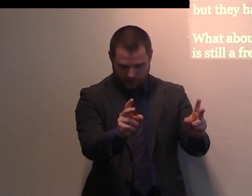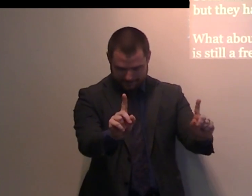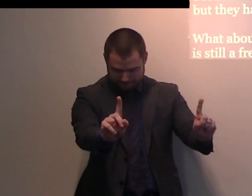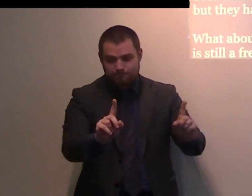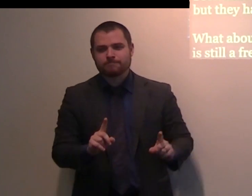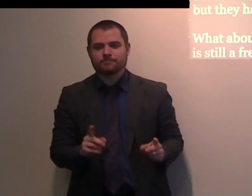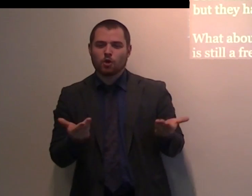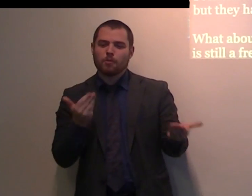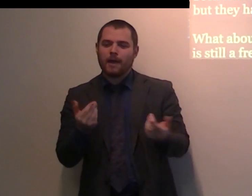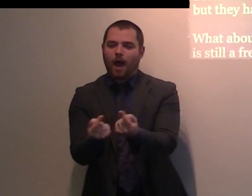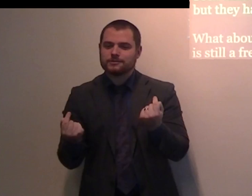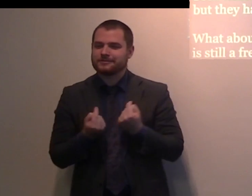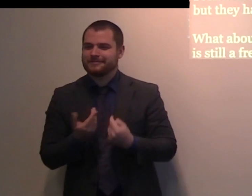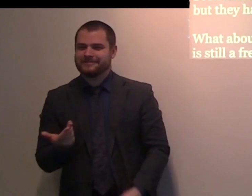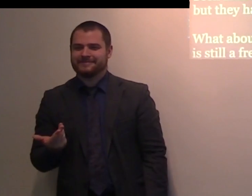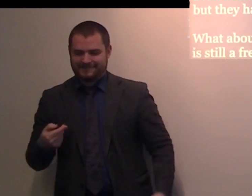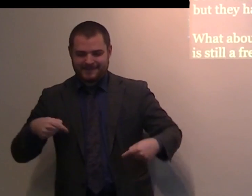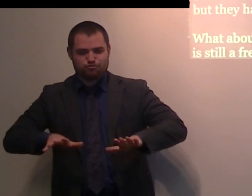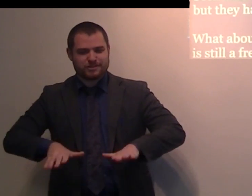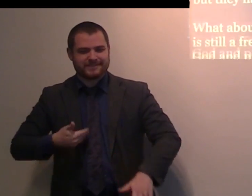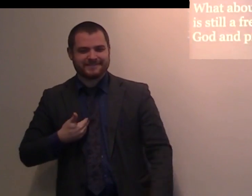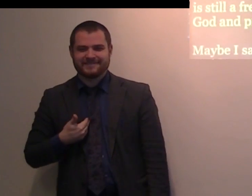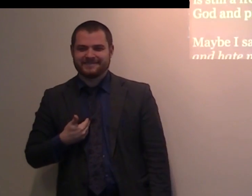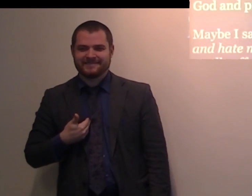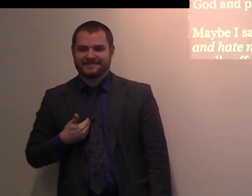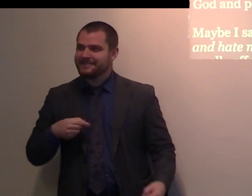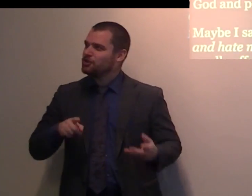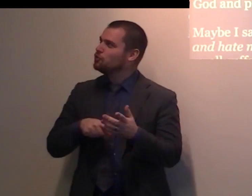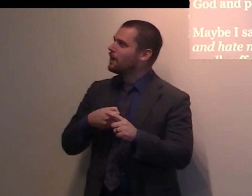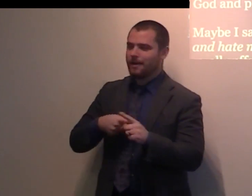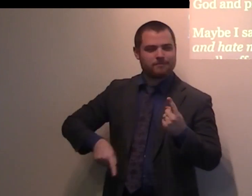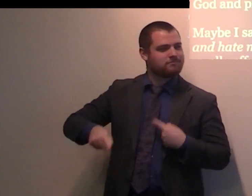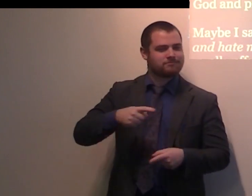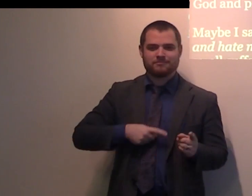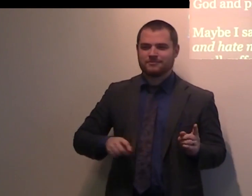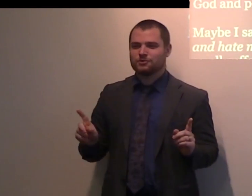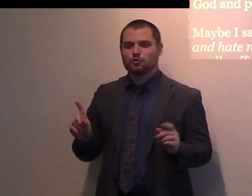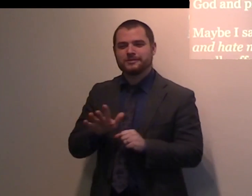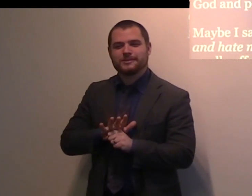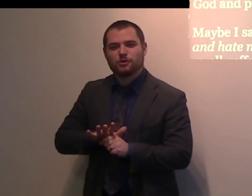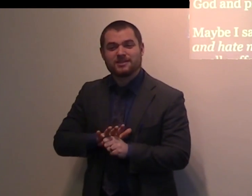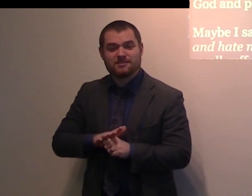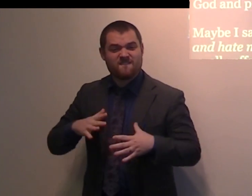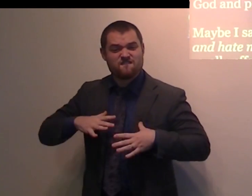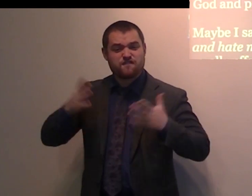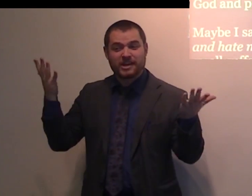What about us? We live in the UK. It is still a free